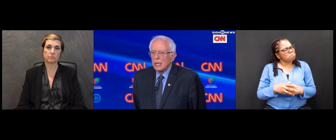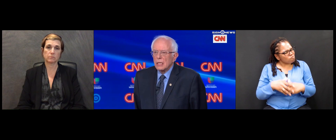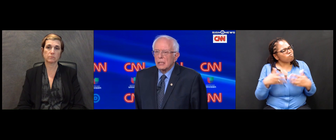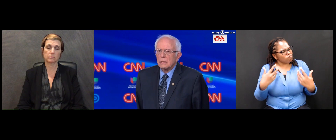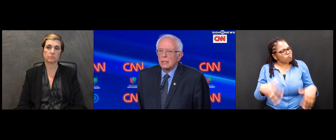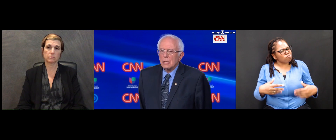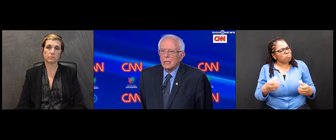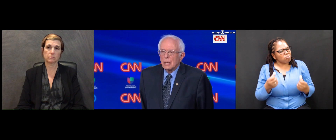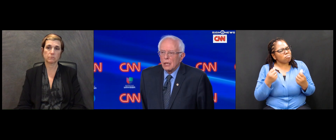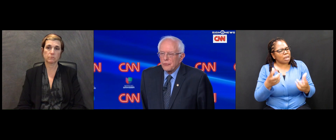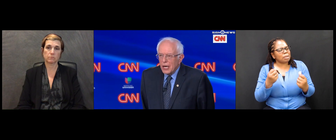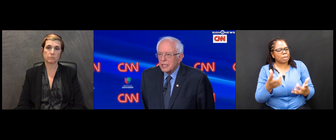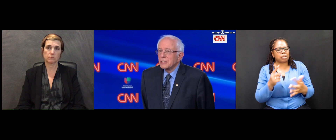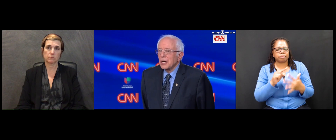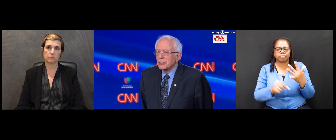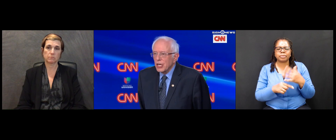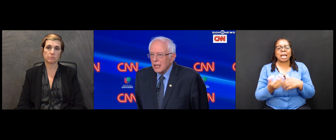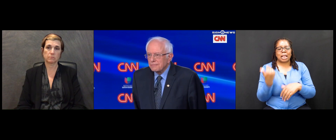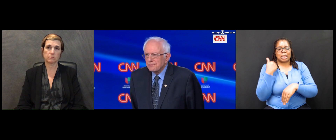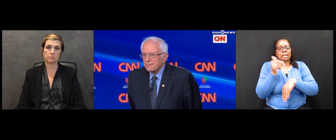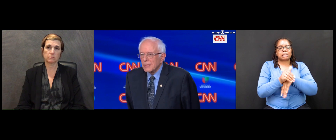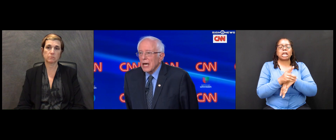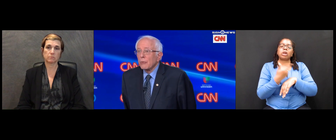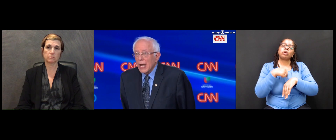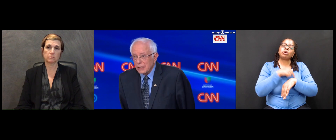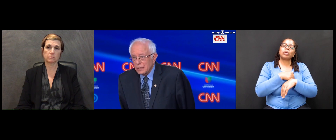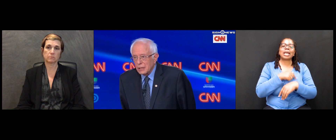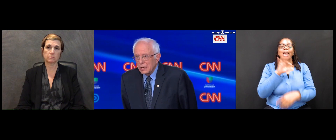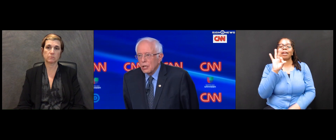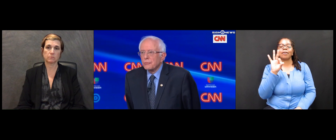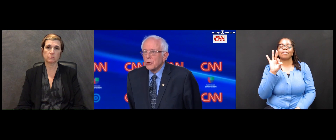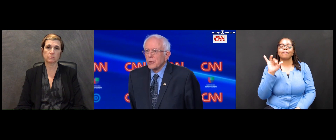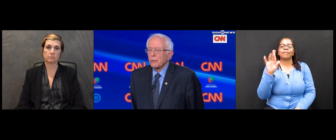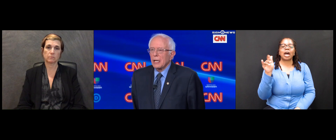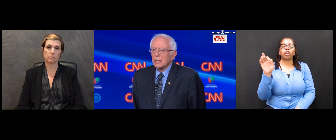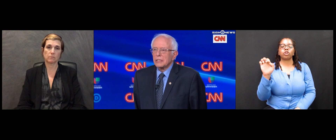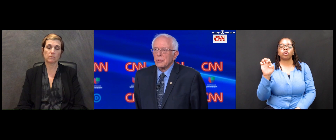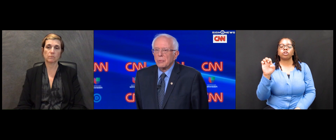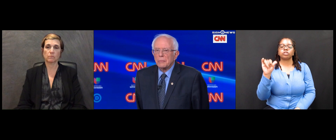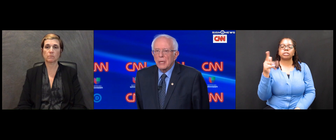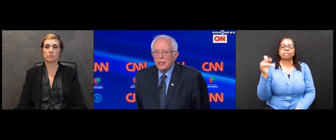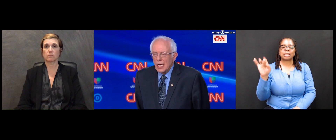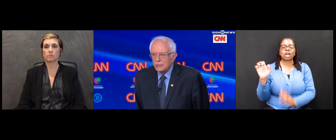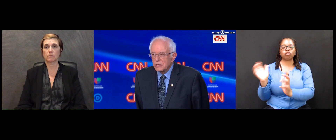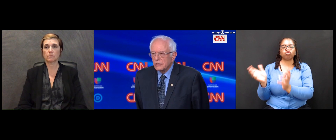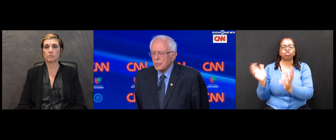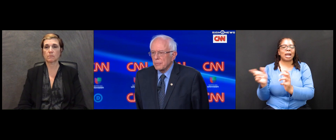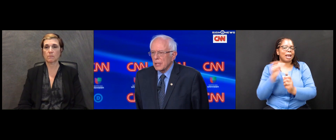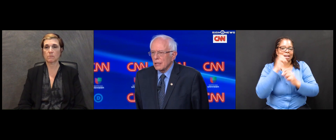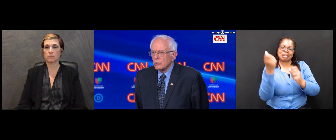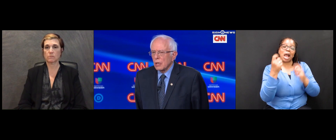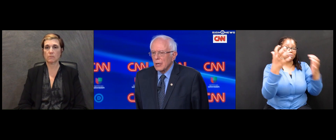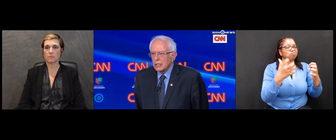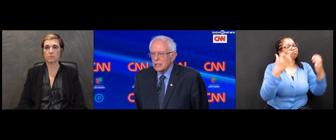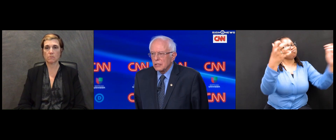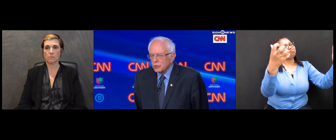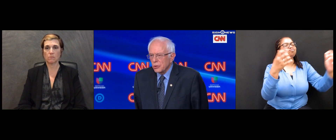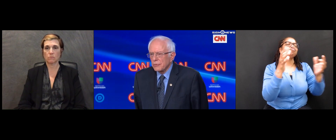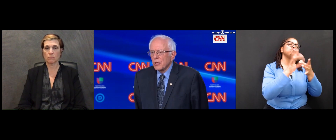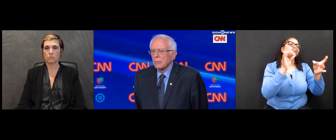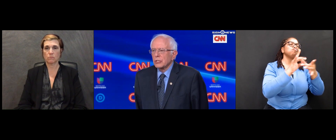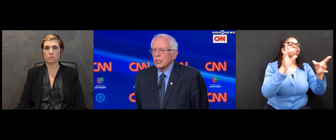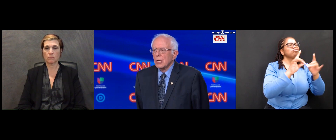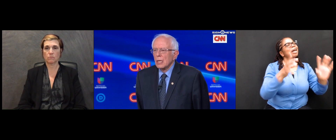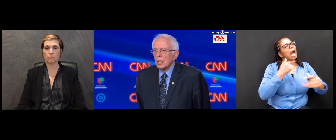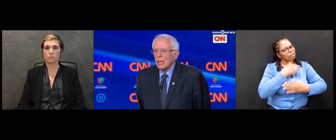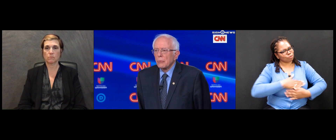had a fireside chat, not a rally. I love doing rallies, and we bring many thousands of people out to our rallies. I enjoy